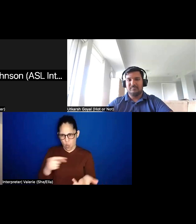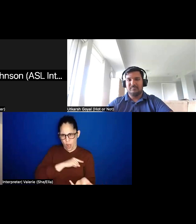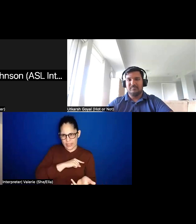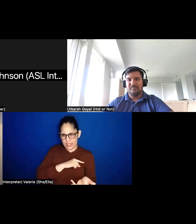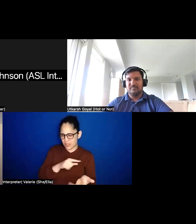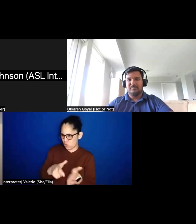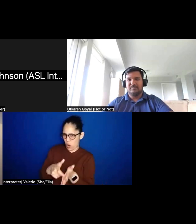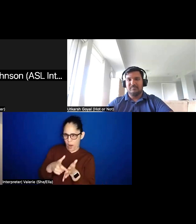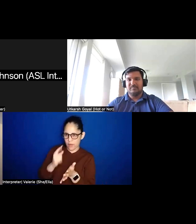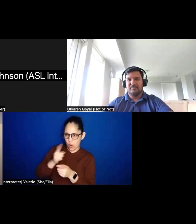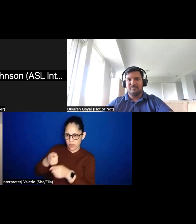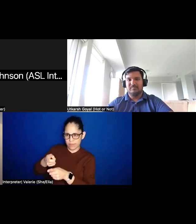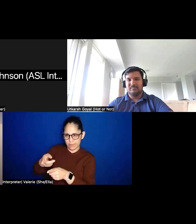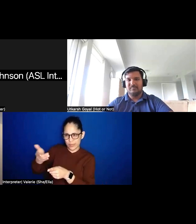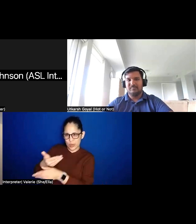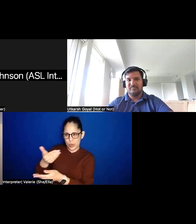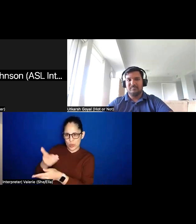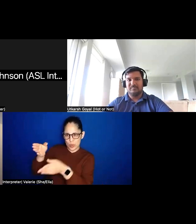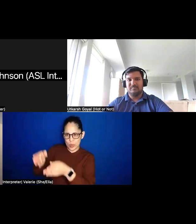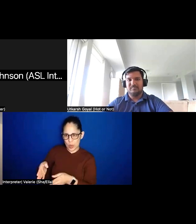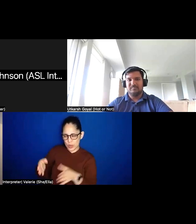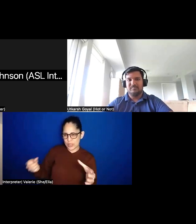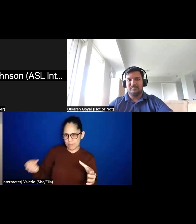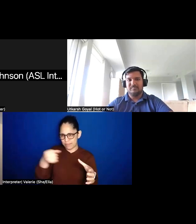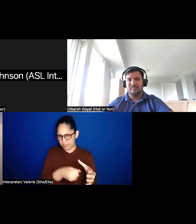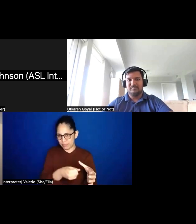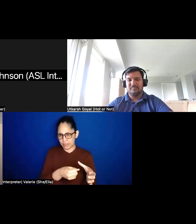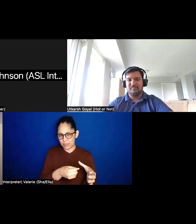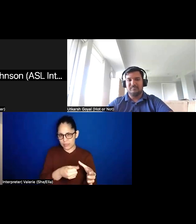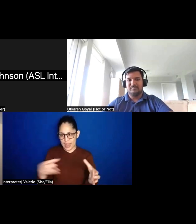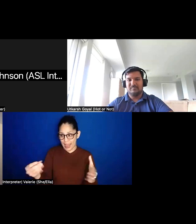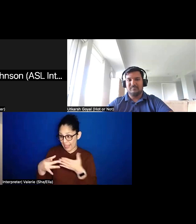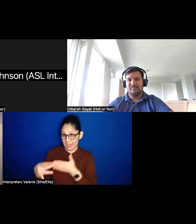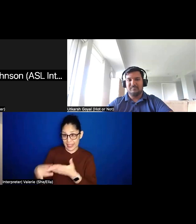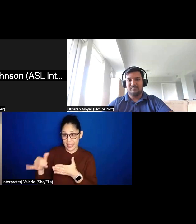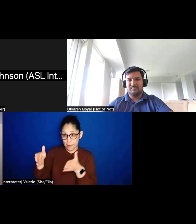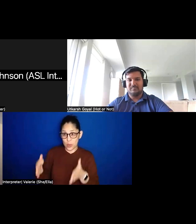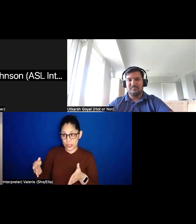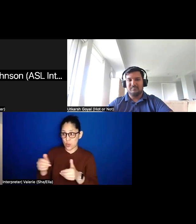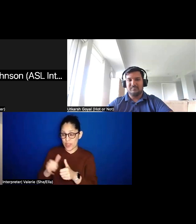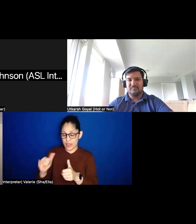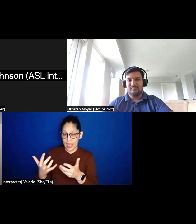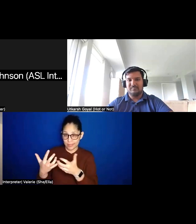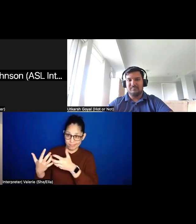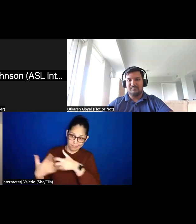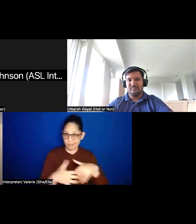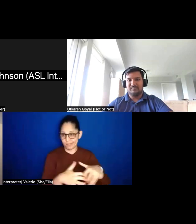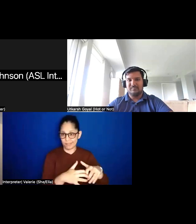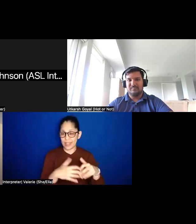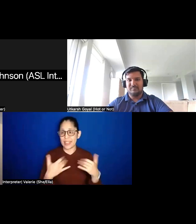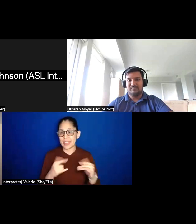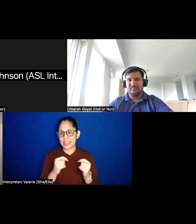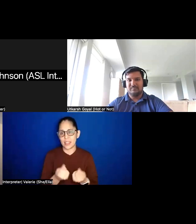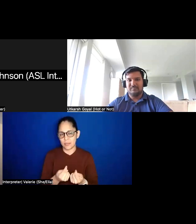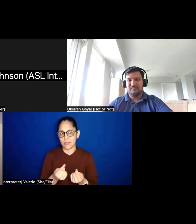kind of weave that person or people into your existing team, which is really, I'm sure, challenging